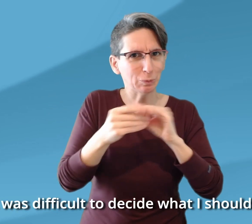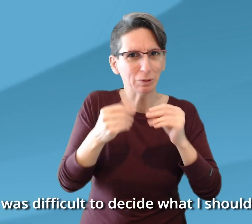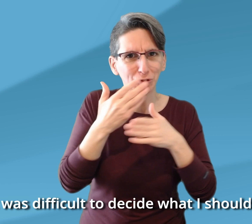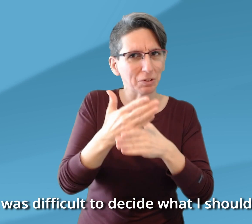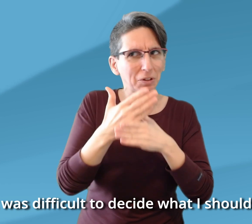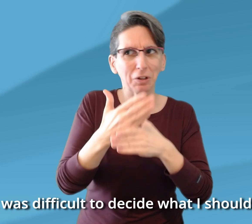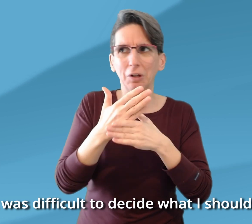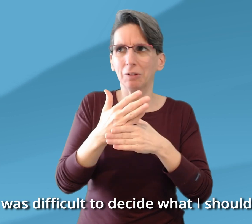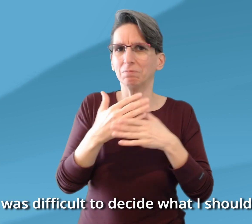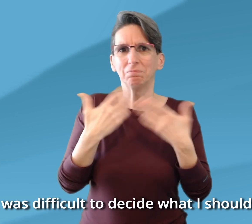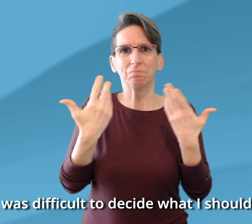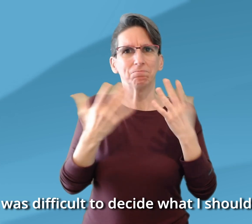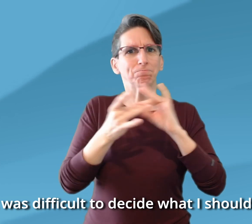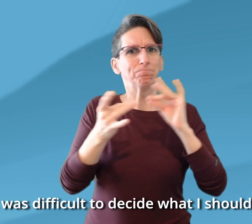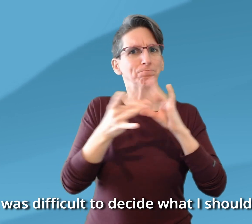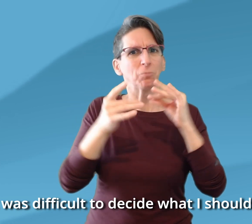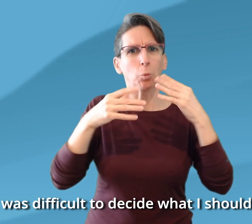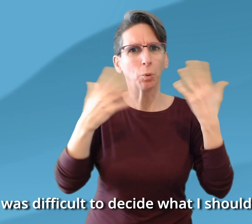It was difficult to decide what I should share.